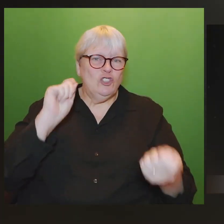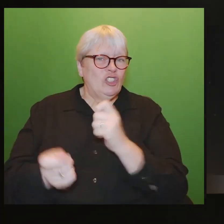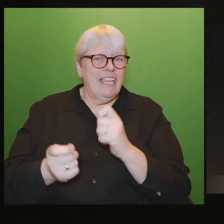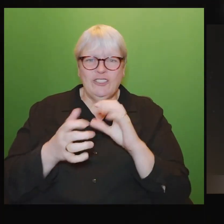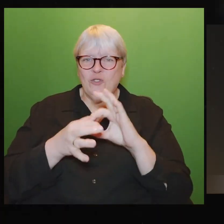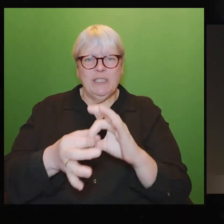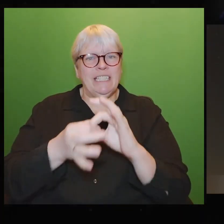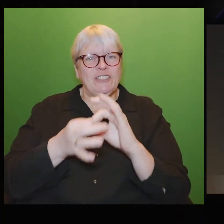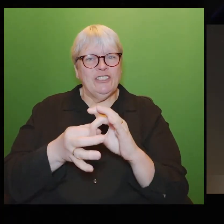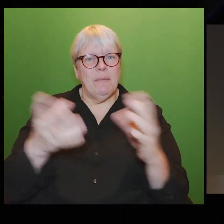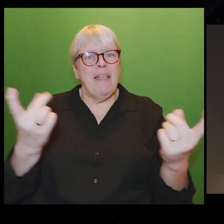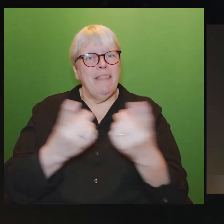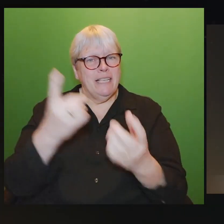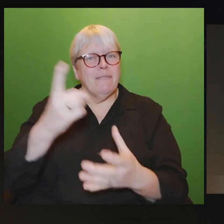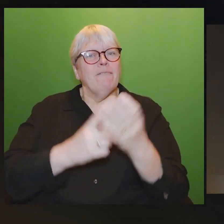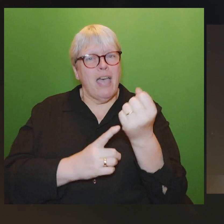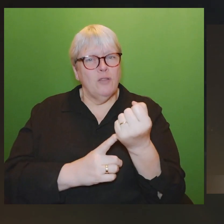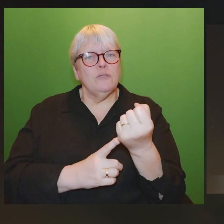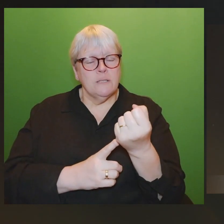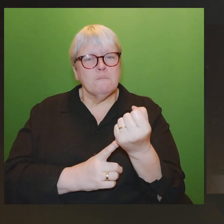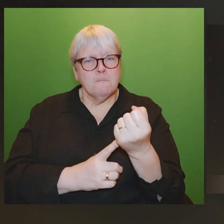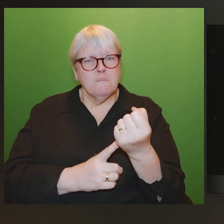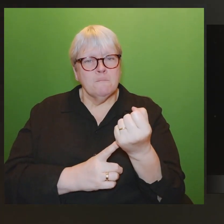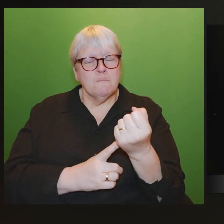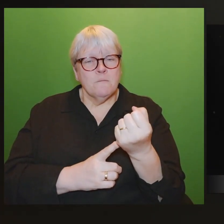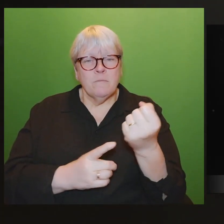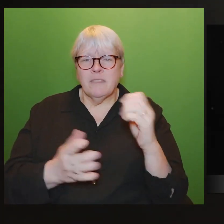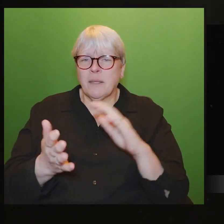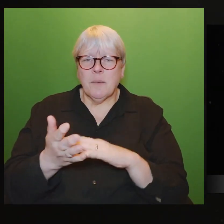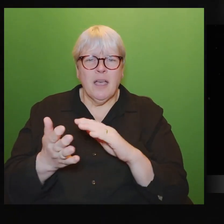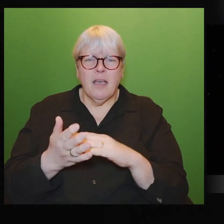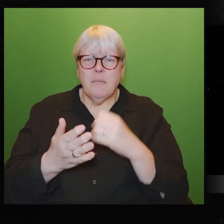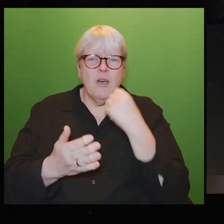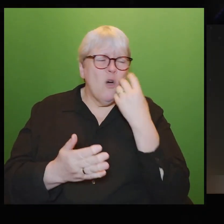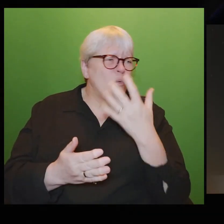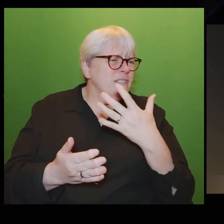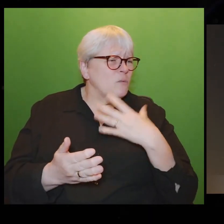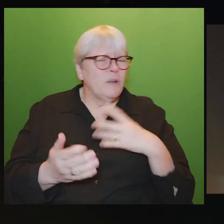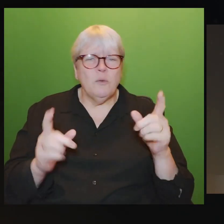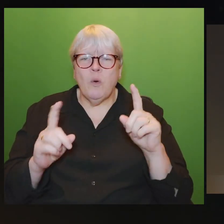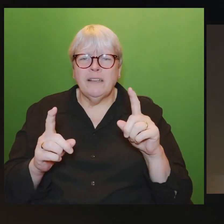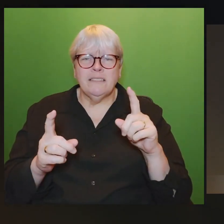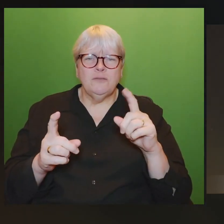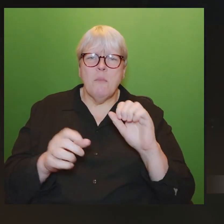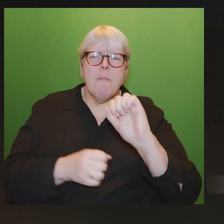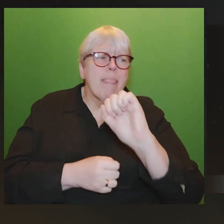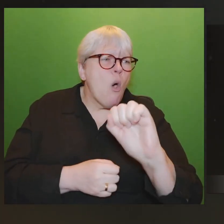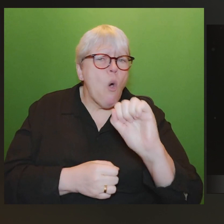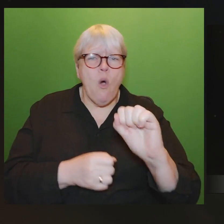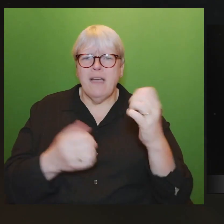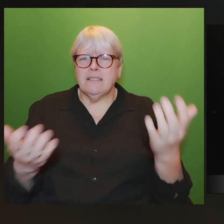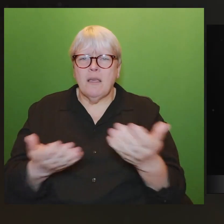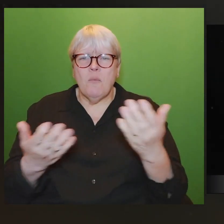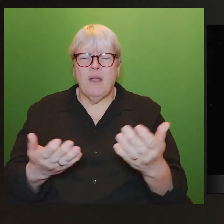finally understand my mum. Beyond that personal relationship, I have discovered that sometimes seeking or finding a